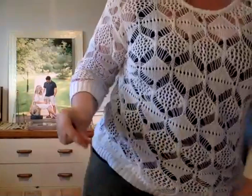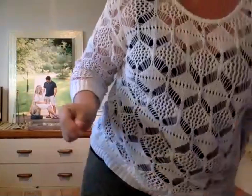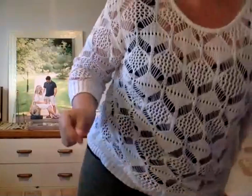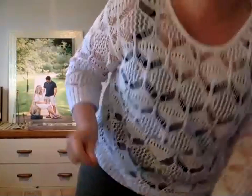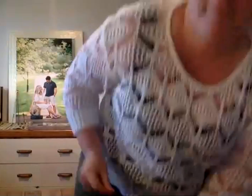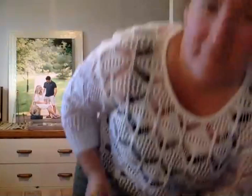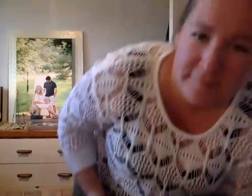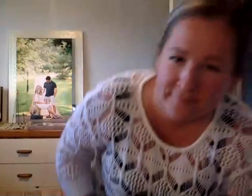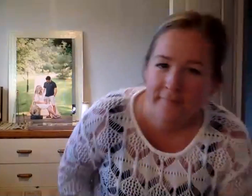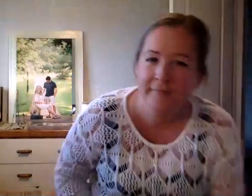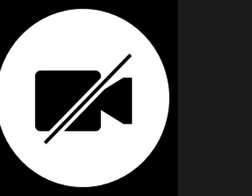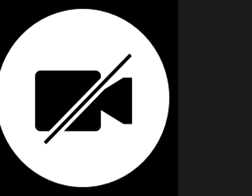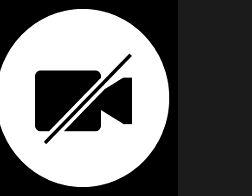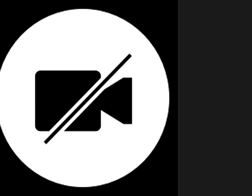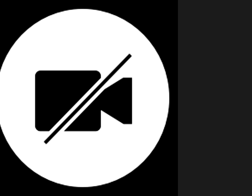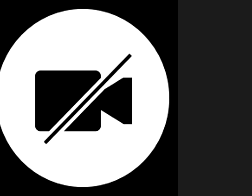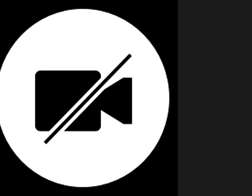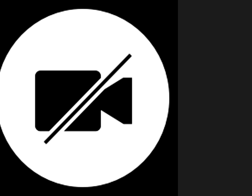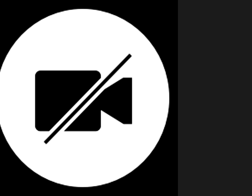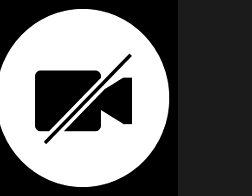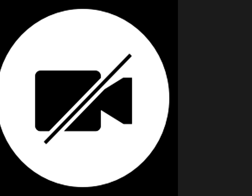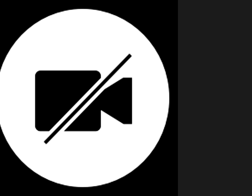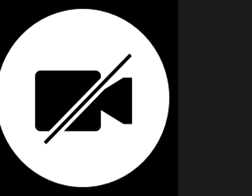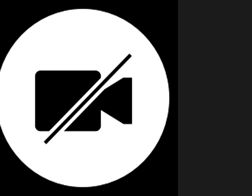that? Yeah.